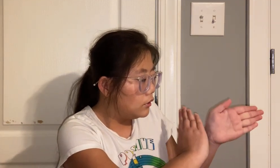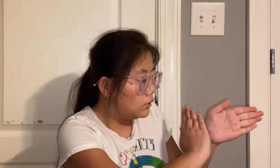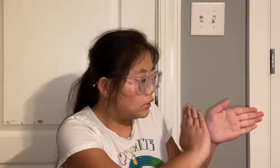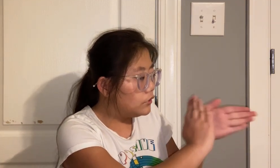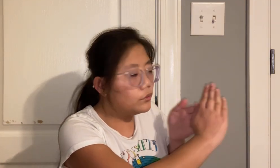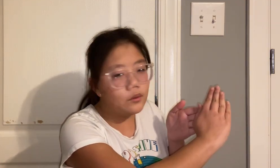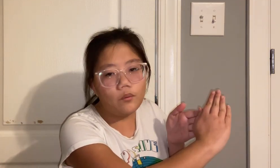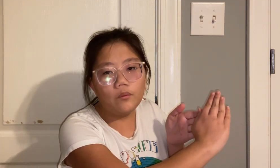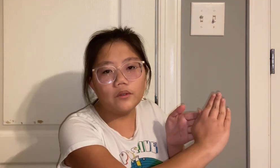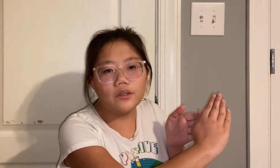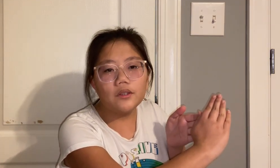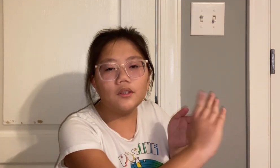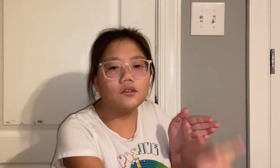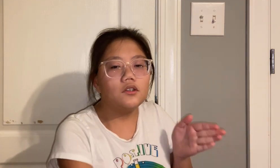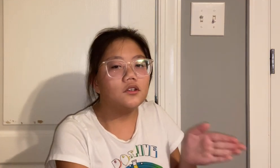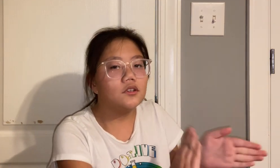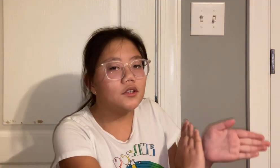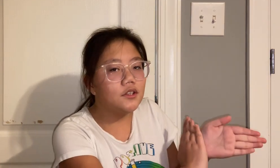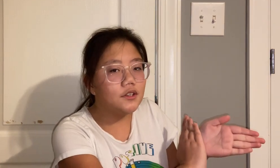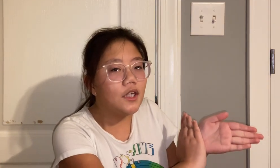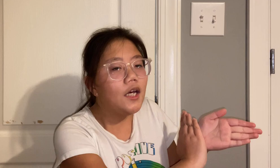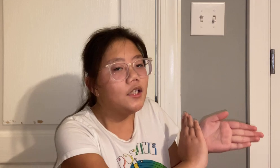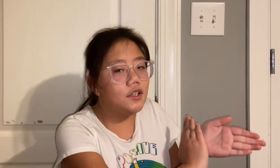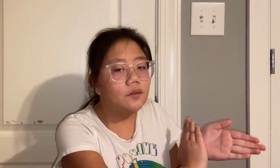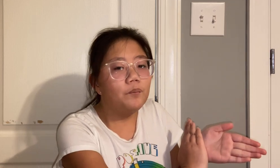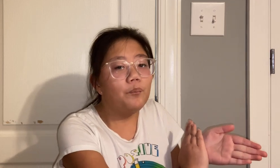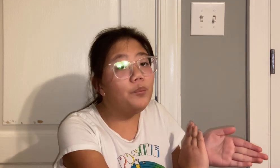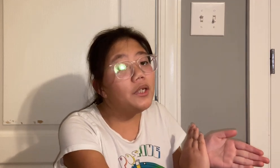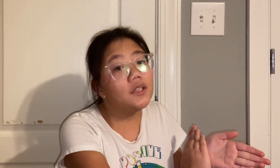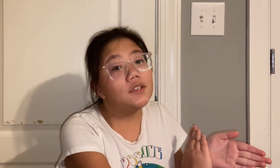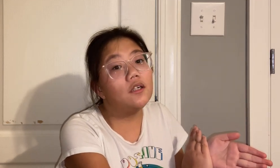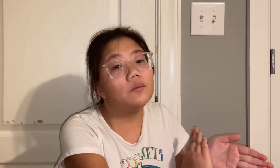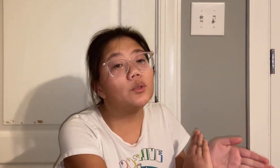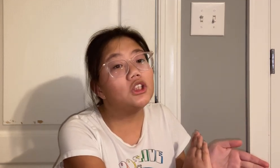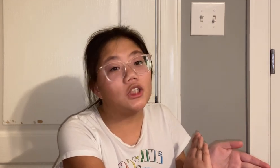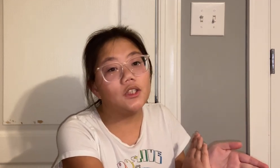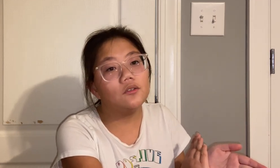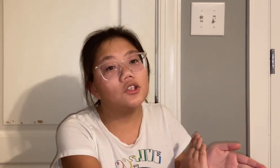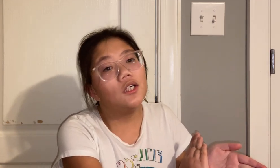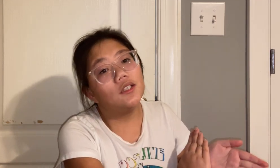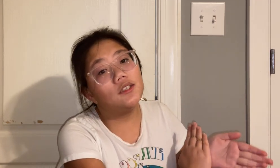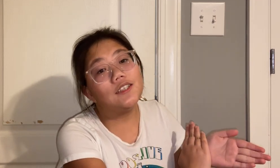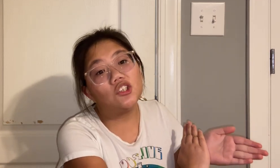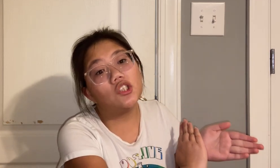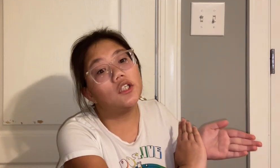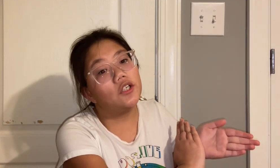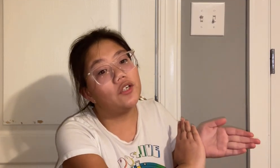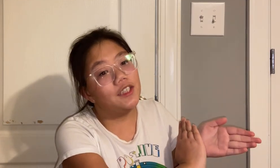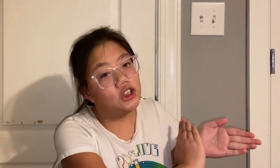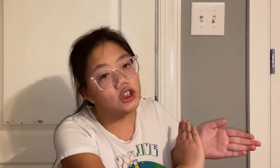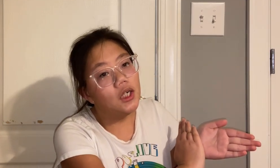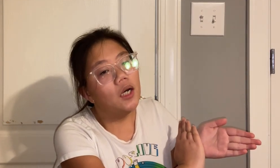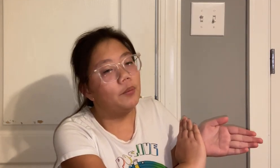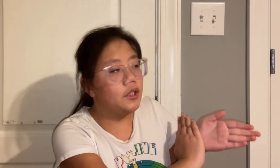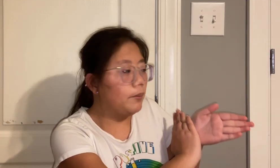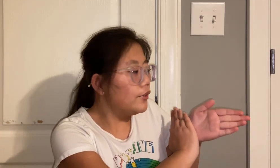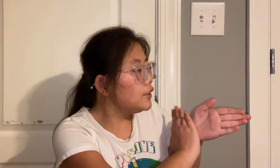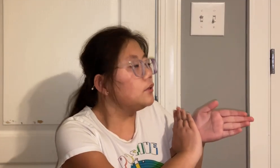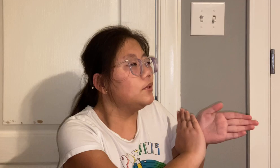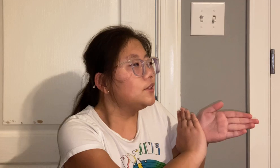and there's why it won't work anyone just because this is in bsl british sign language this is actually the letter h but in america it means